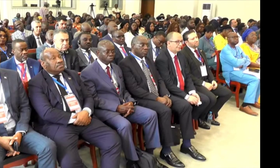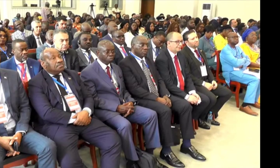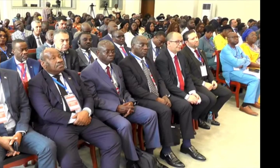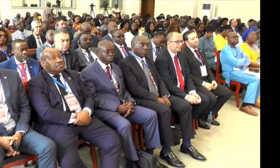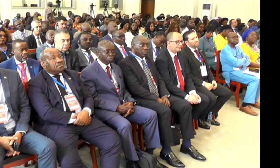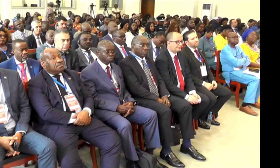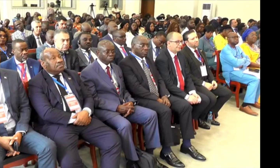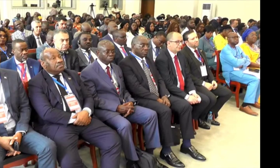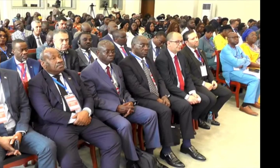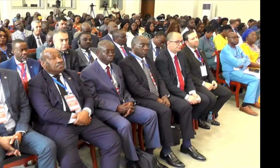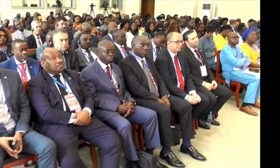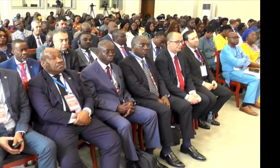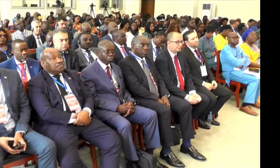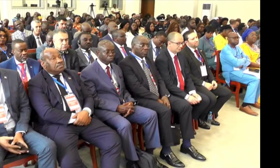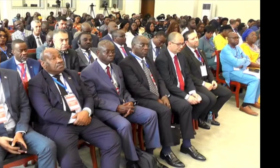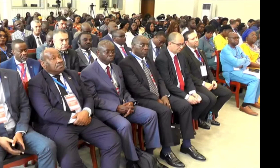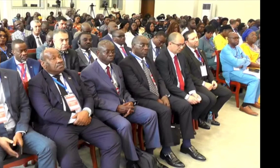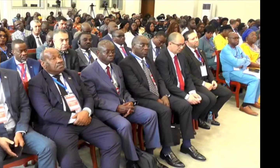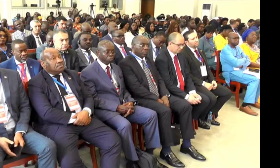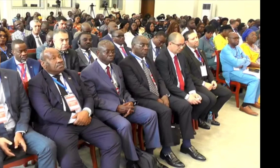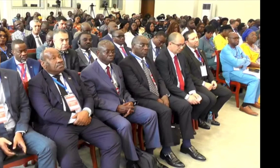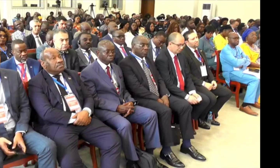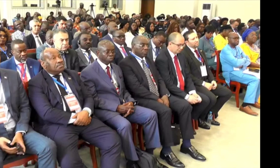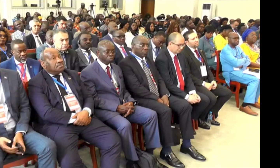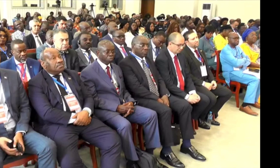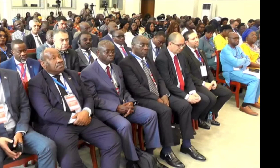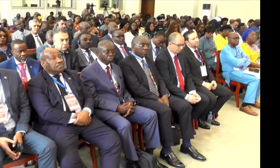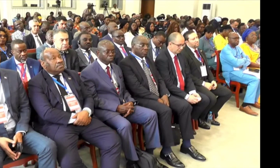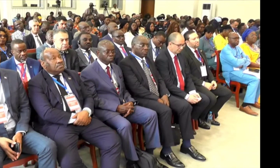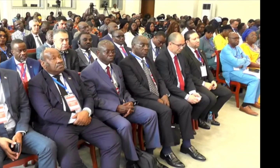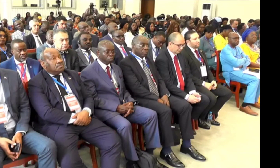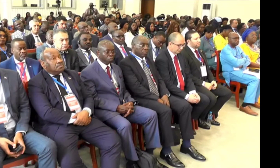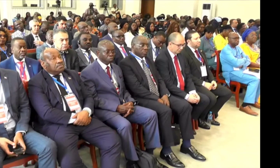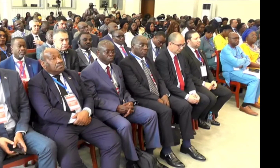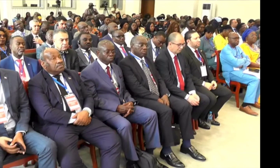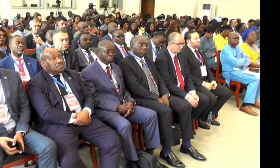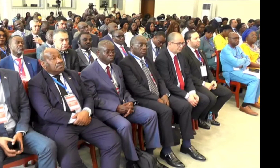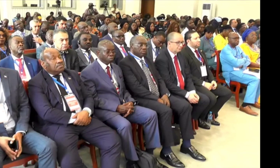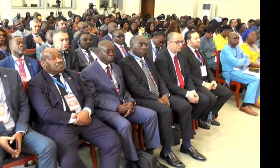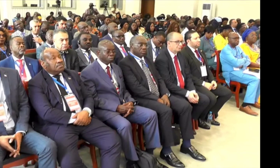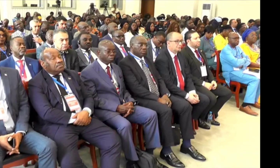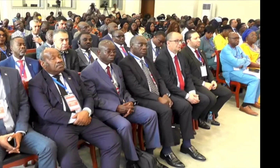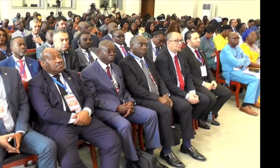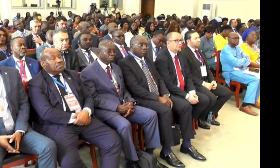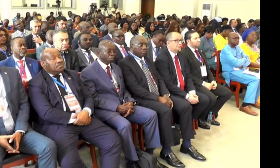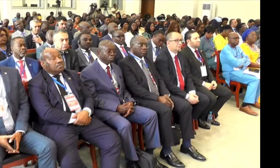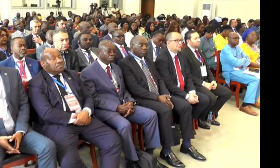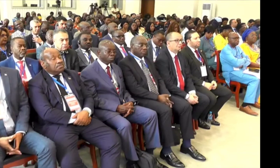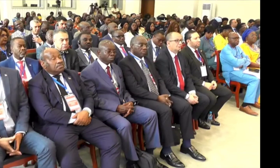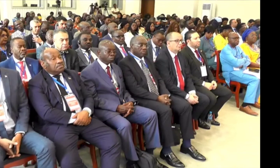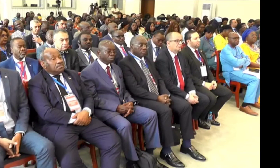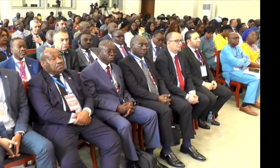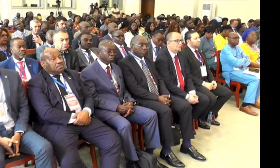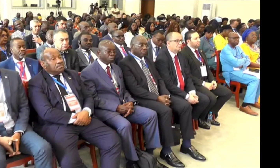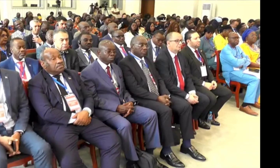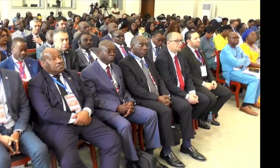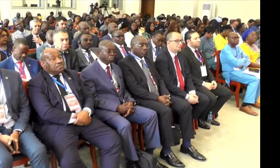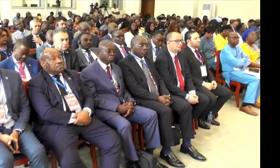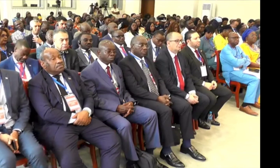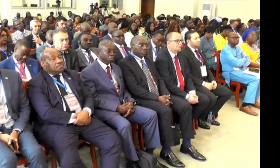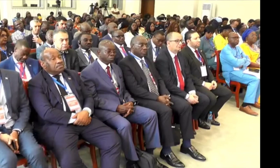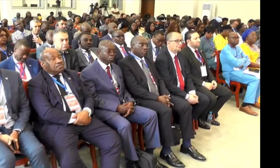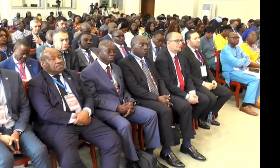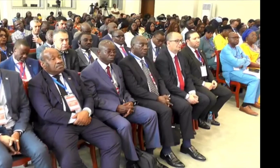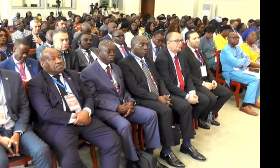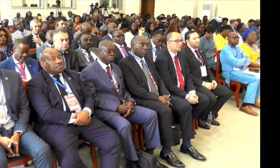These efforts are guided by our common resolve to strengthen the presence of Africa in the international